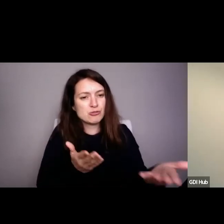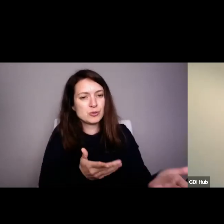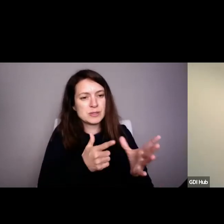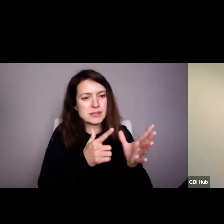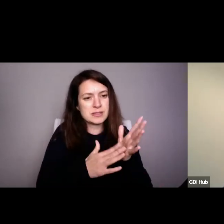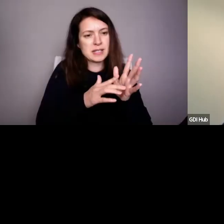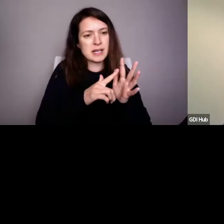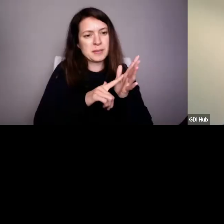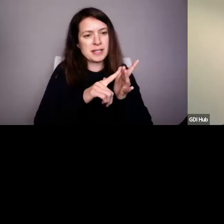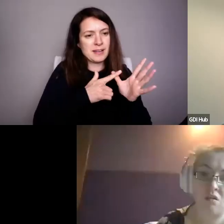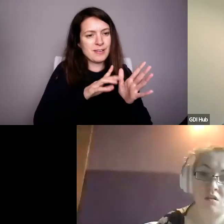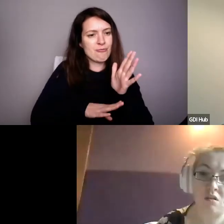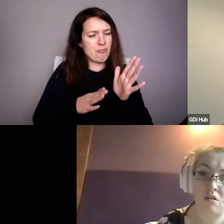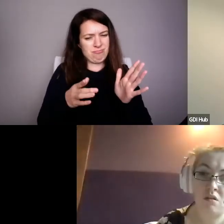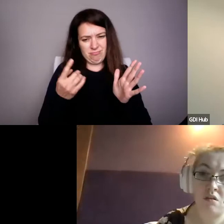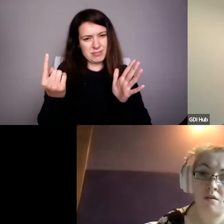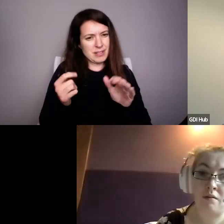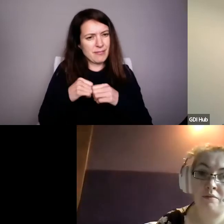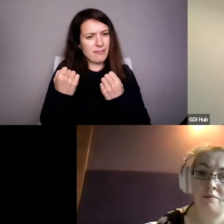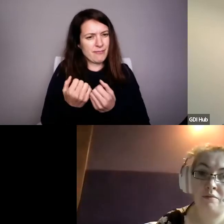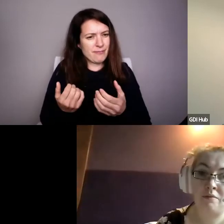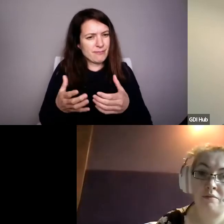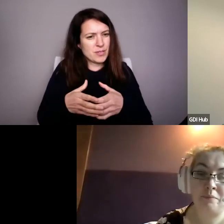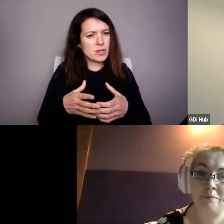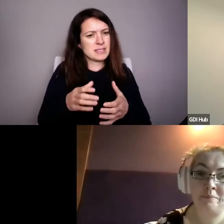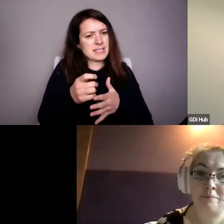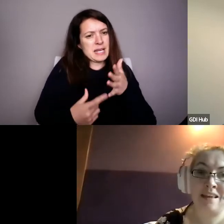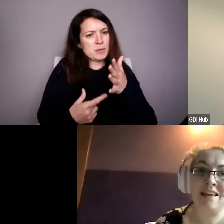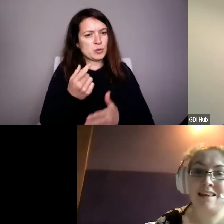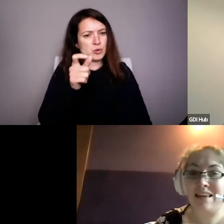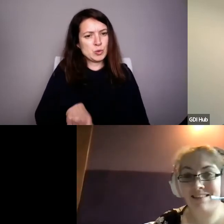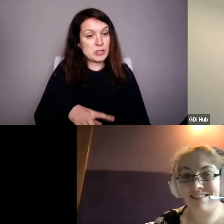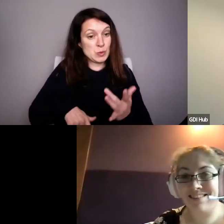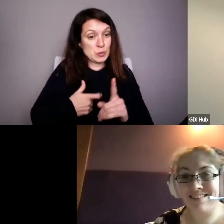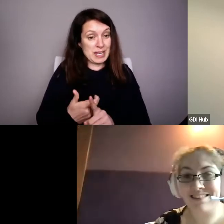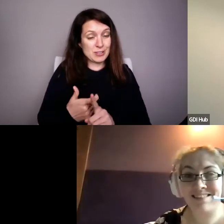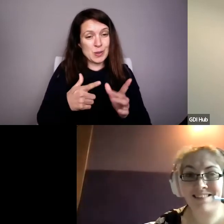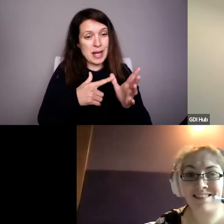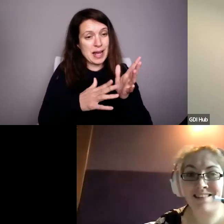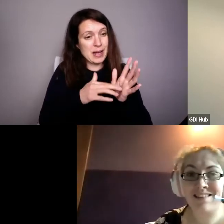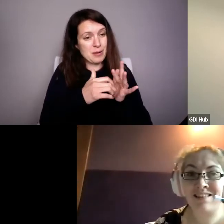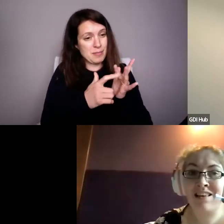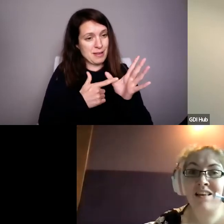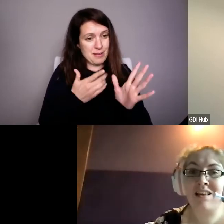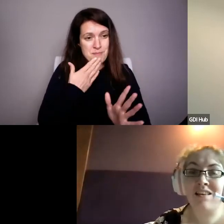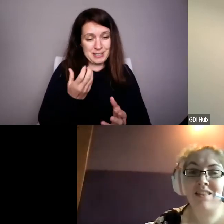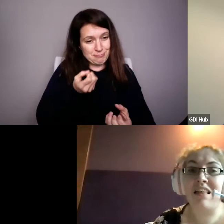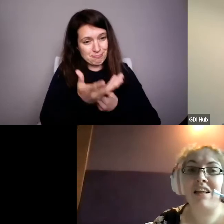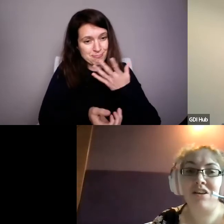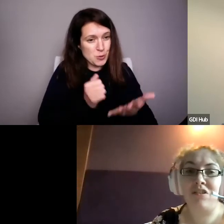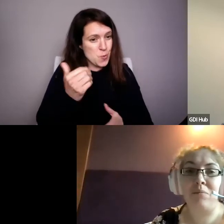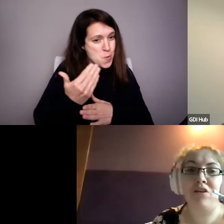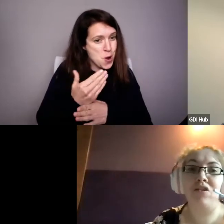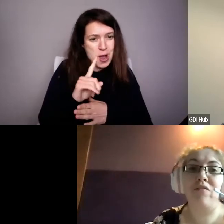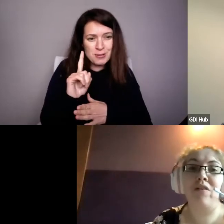Disabled Students UK. So Amelia, I'll leave you to tell us a bit more about yourself and the work that you're doing at Disabled Students UK. Thank